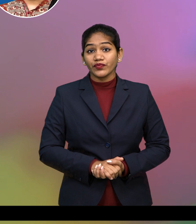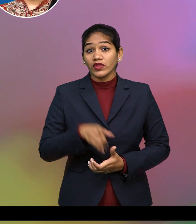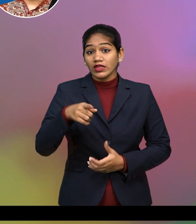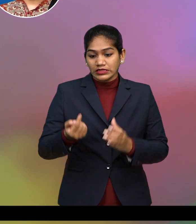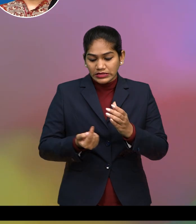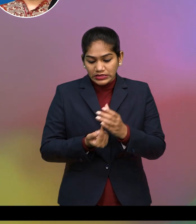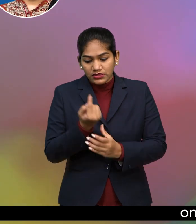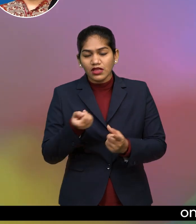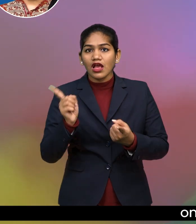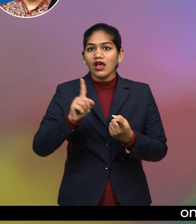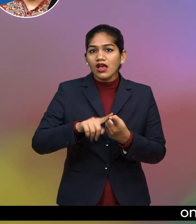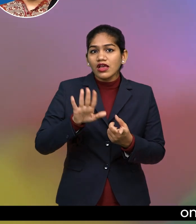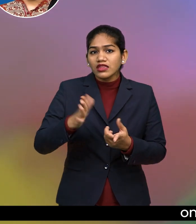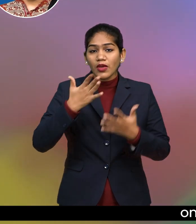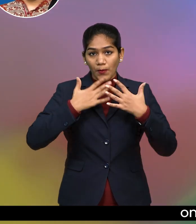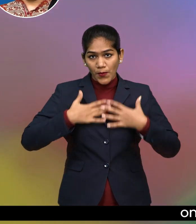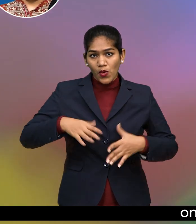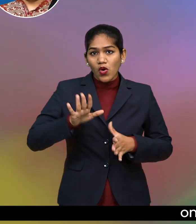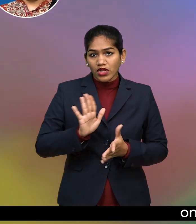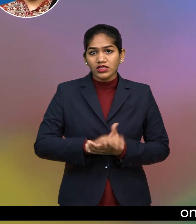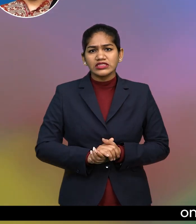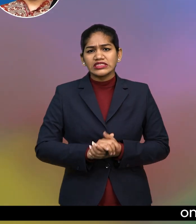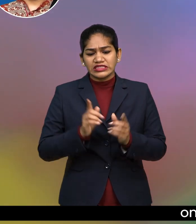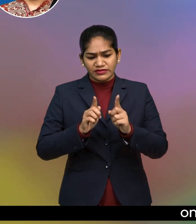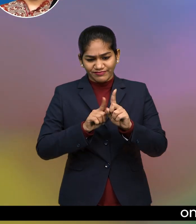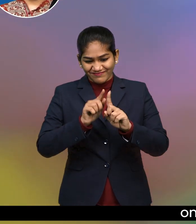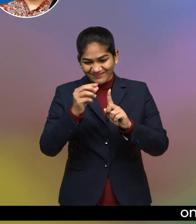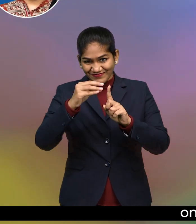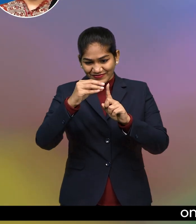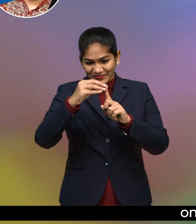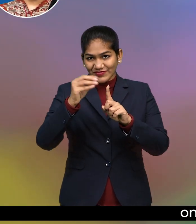A growth occurs on the body as a bud,